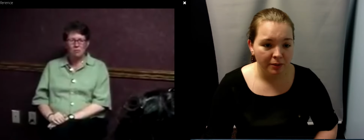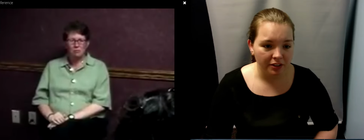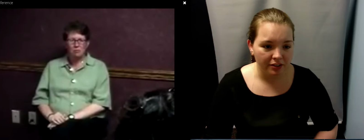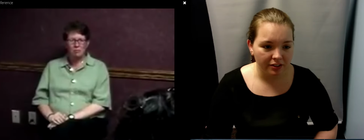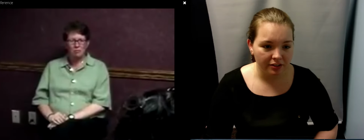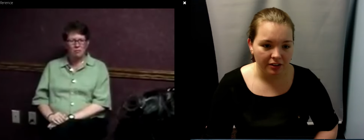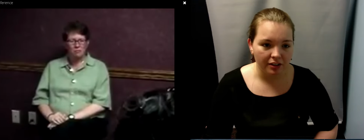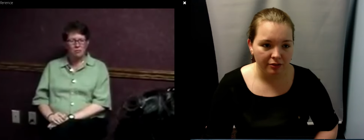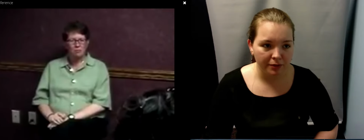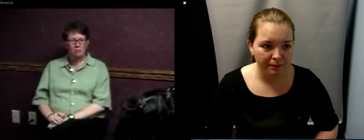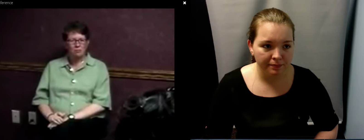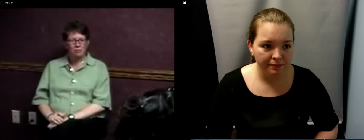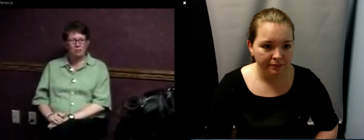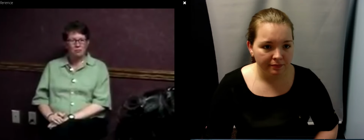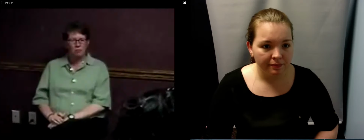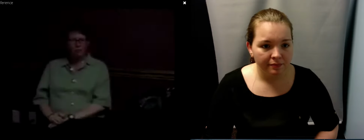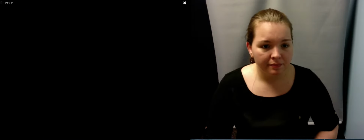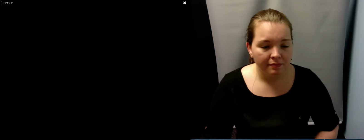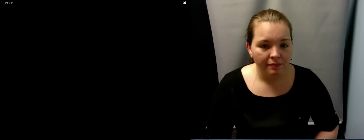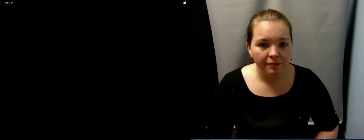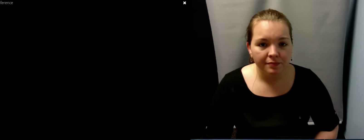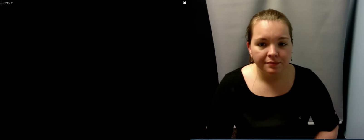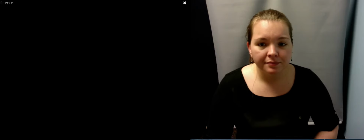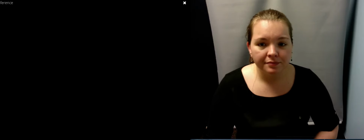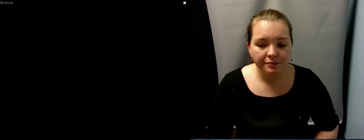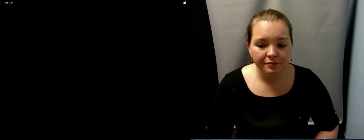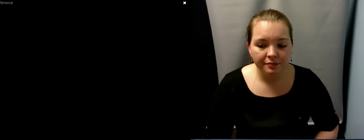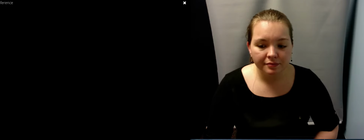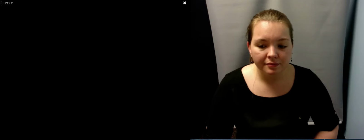So my daughter could learn a lot from them.